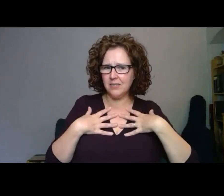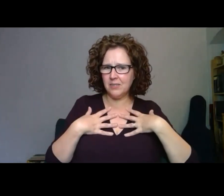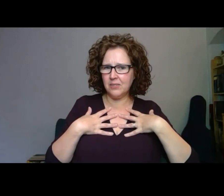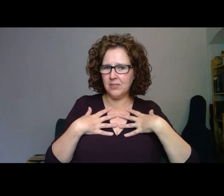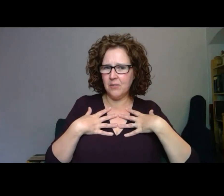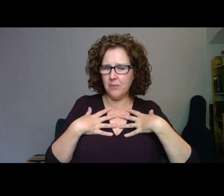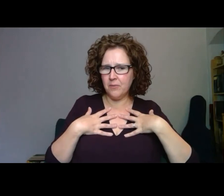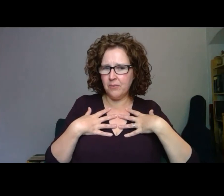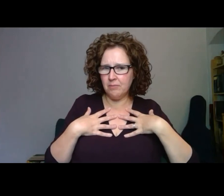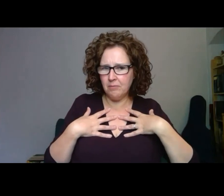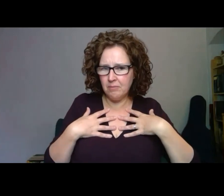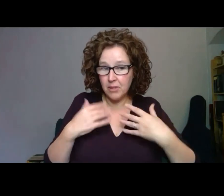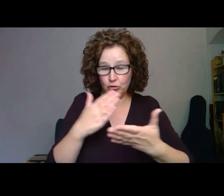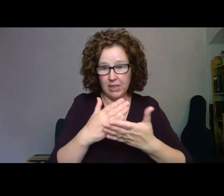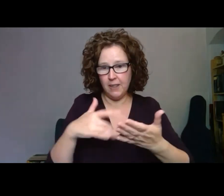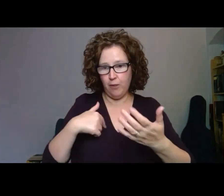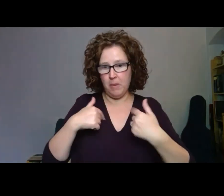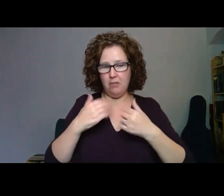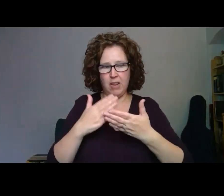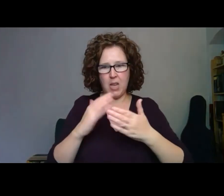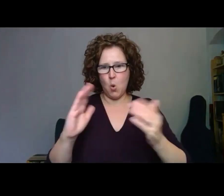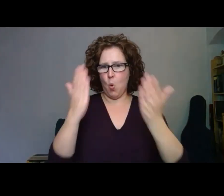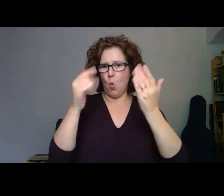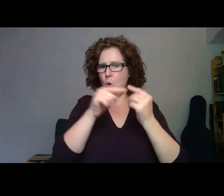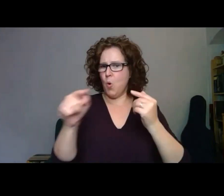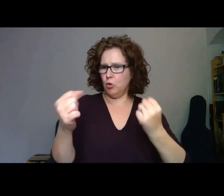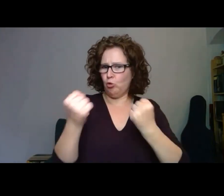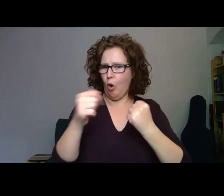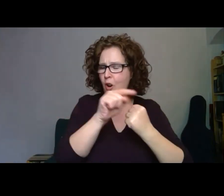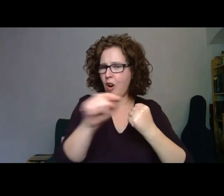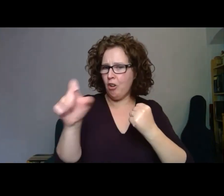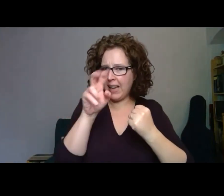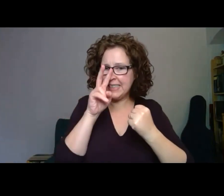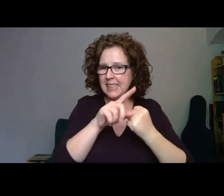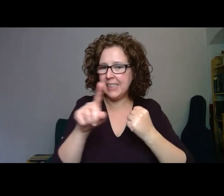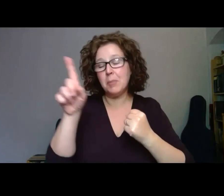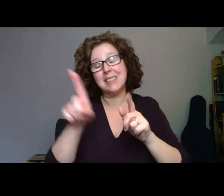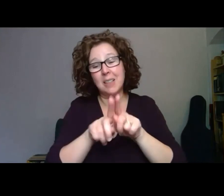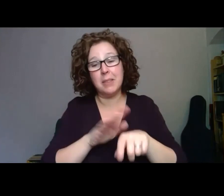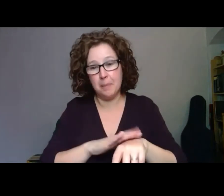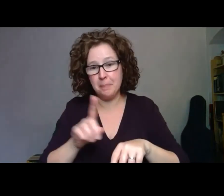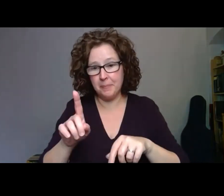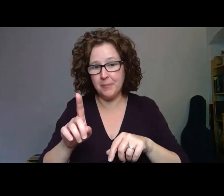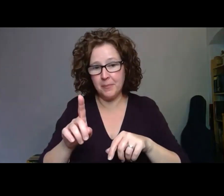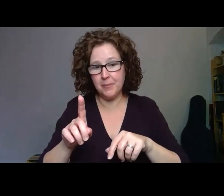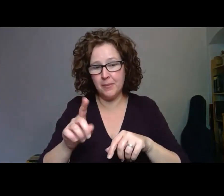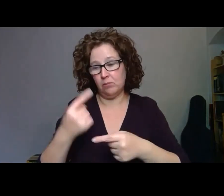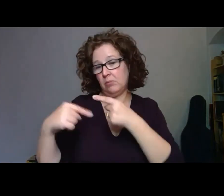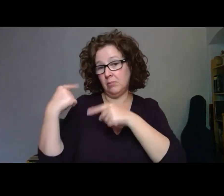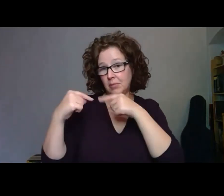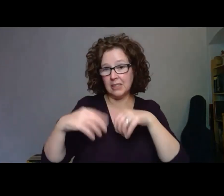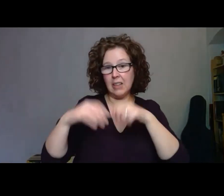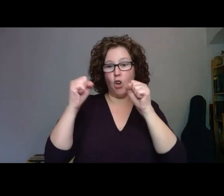something that stands out at the moment. At the same time, at the beginning of this